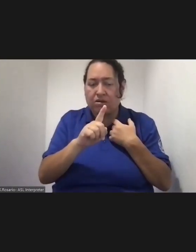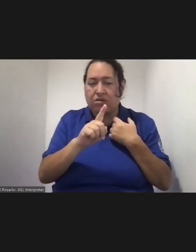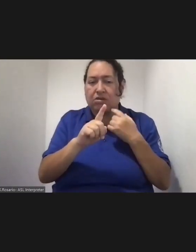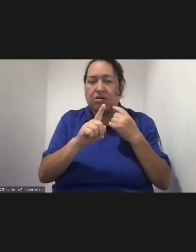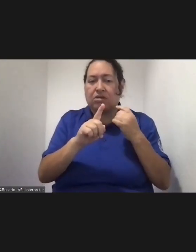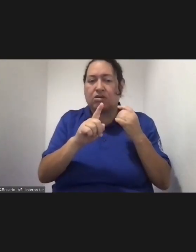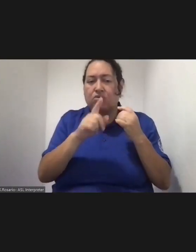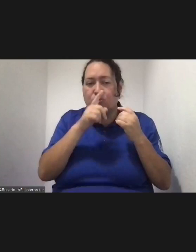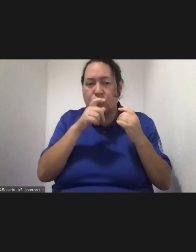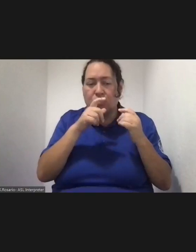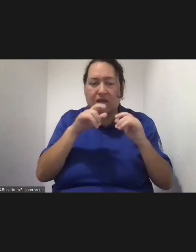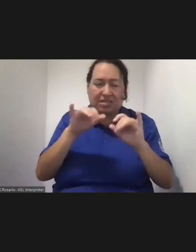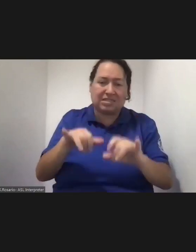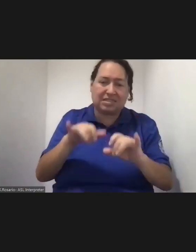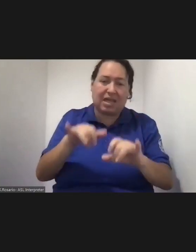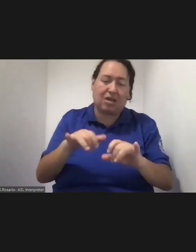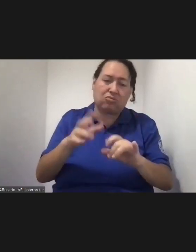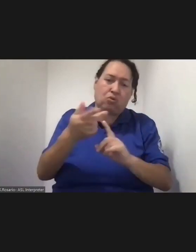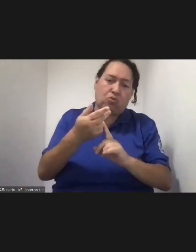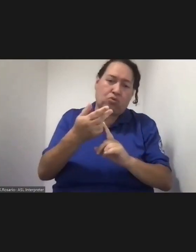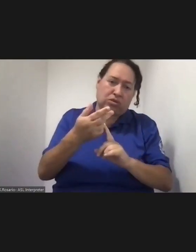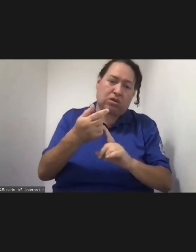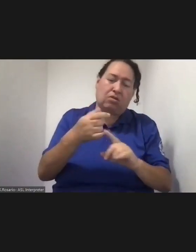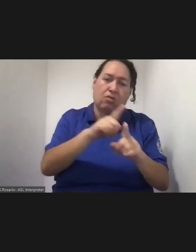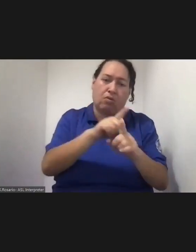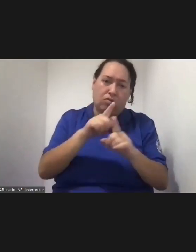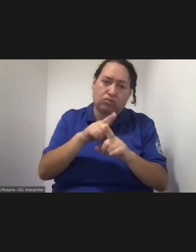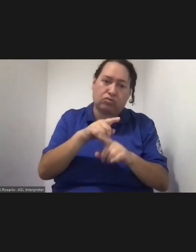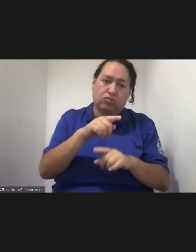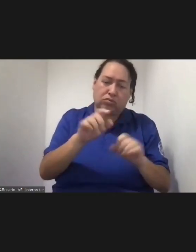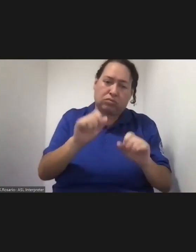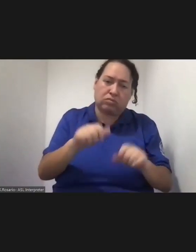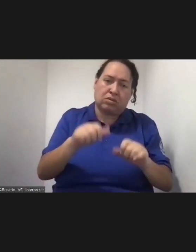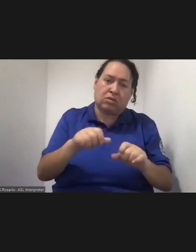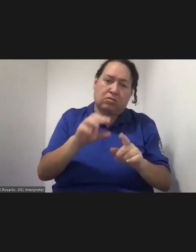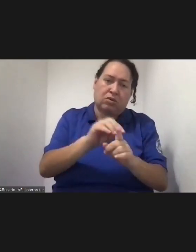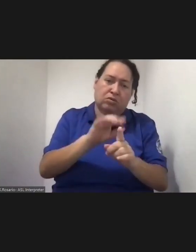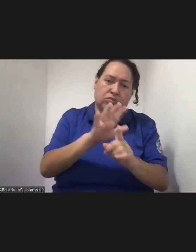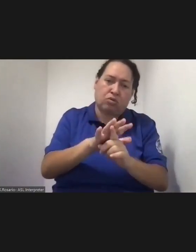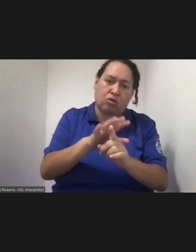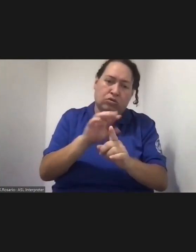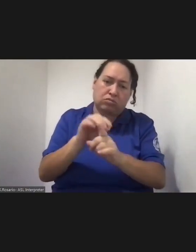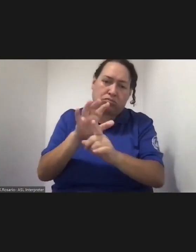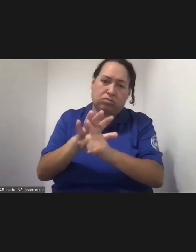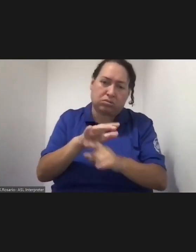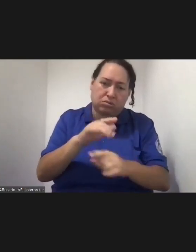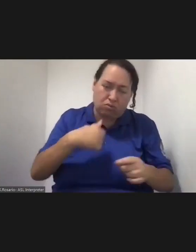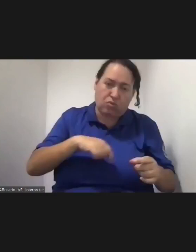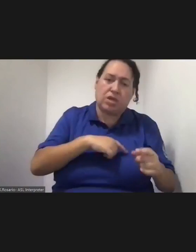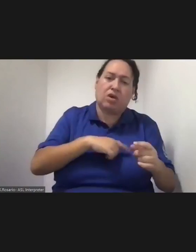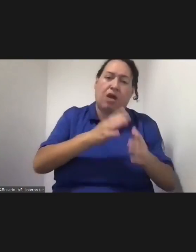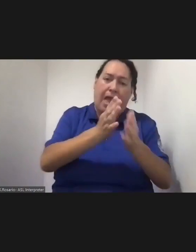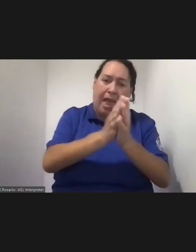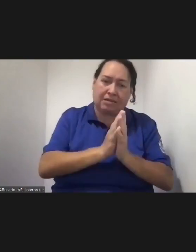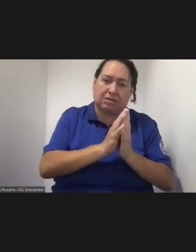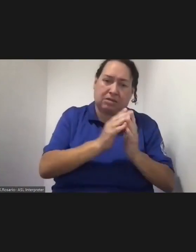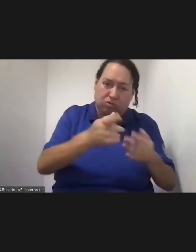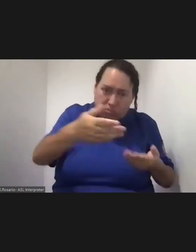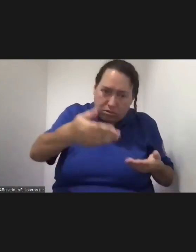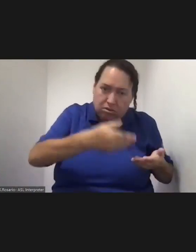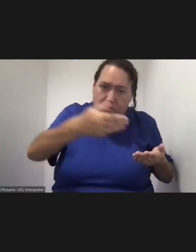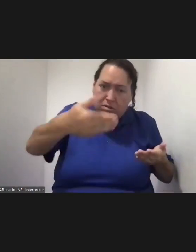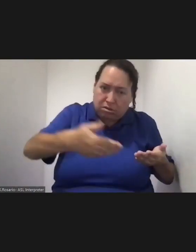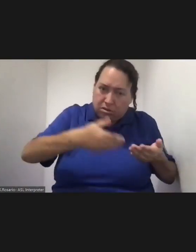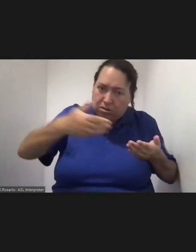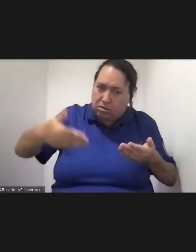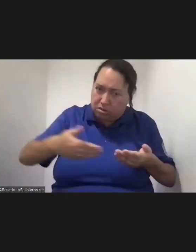point. And we are also tagging them as potentially exposed, and we're also we're also asking them to avail